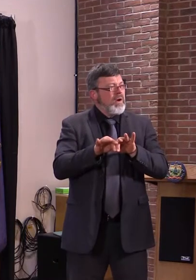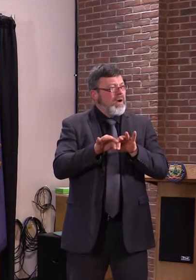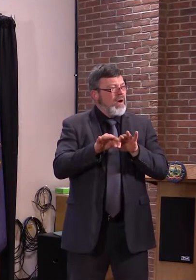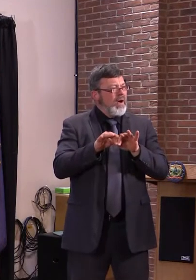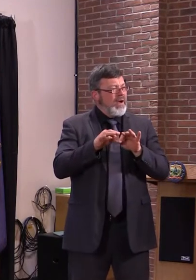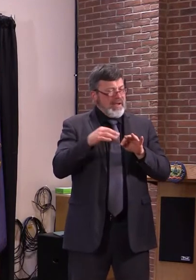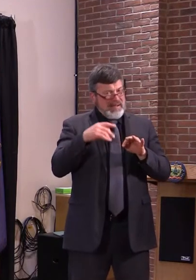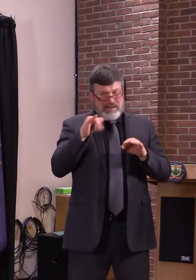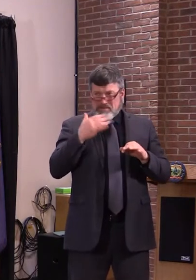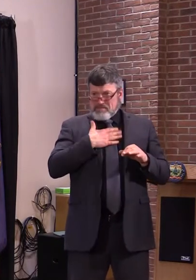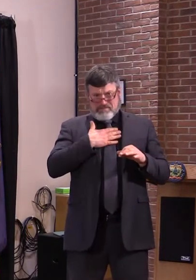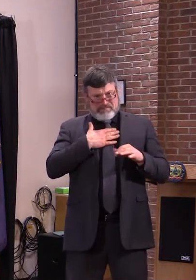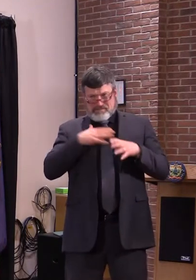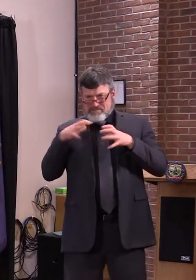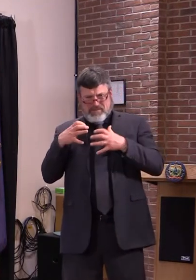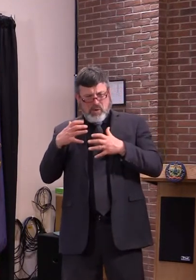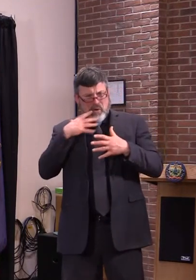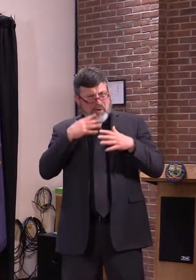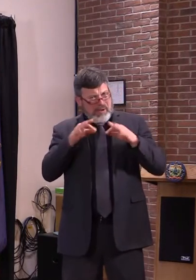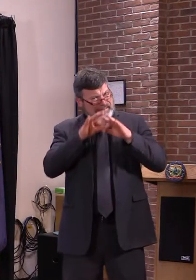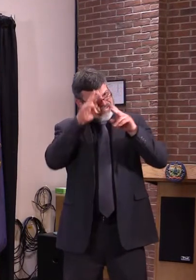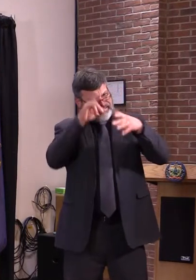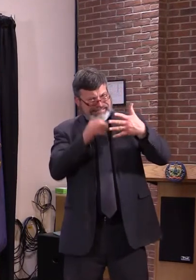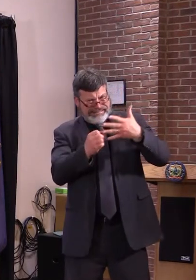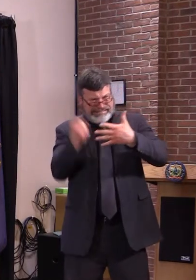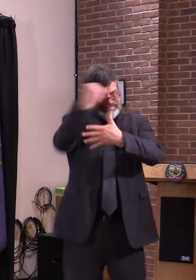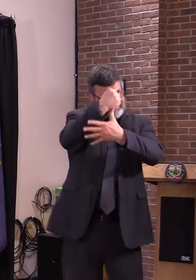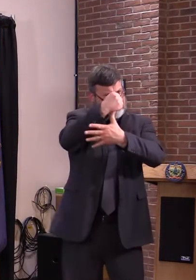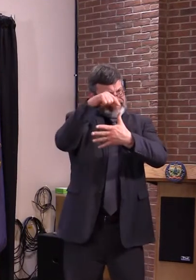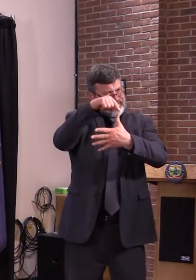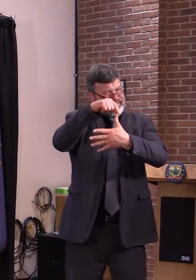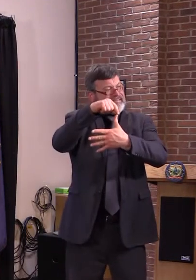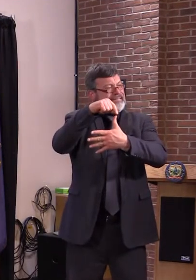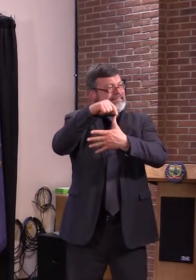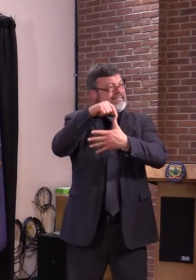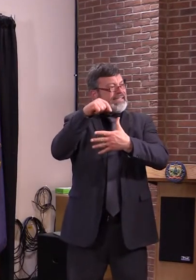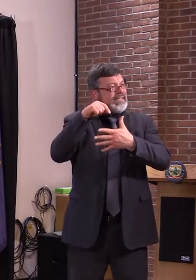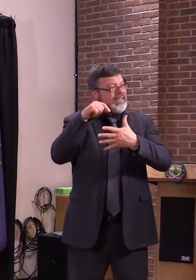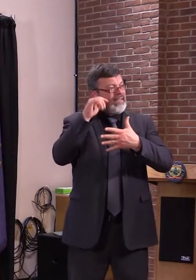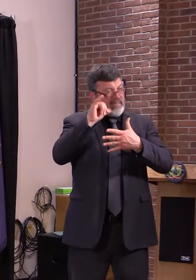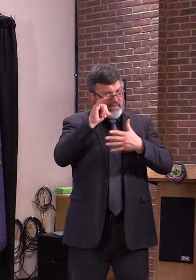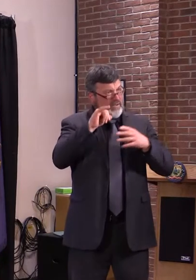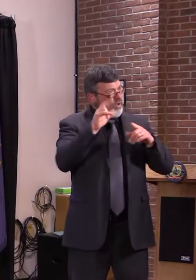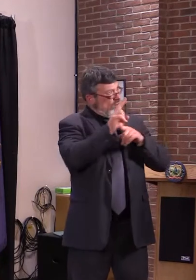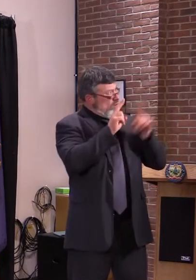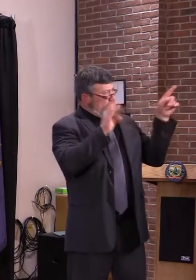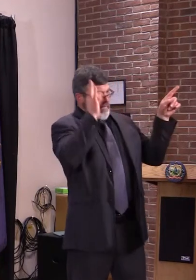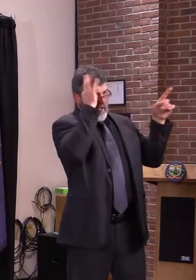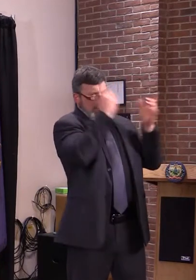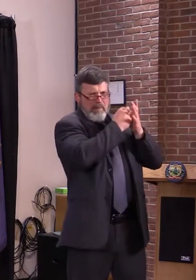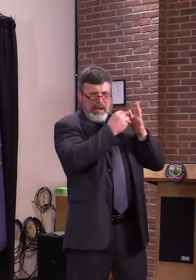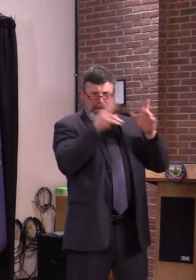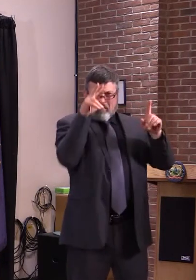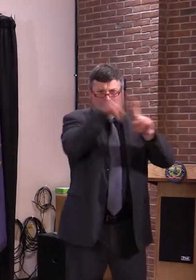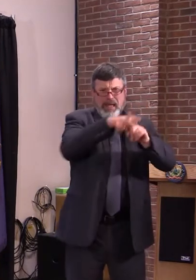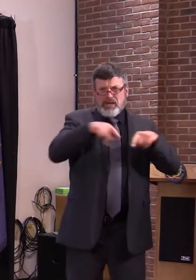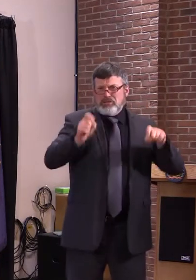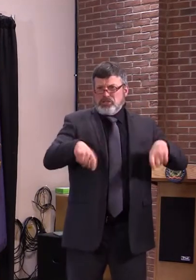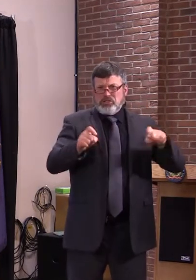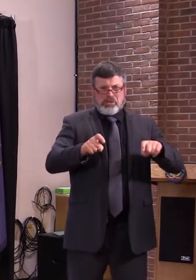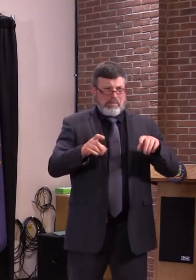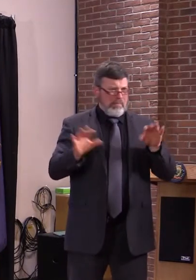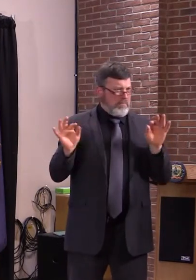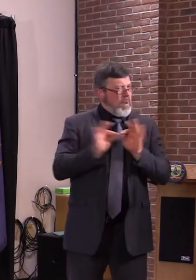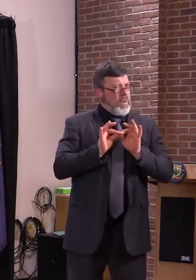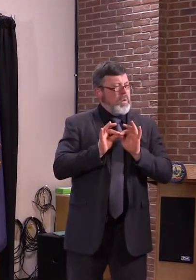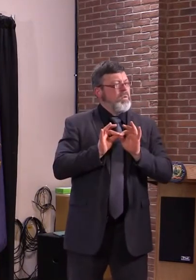concern with the use of ARPA dollars for short-term programmatic needs. The investments the legislature makes